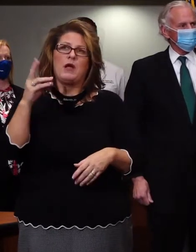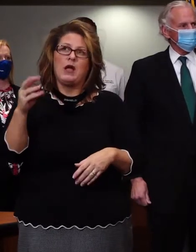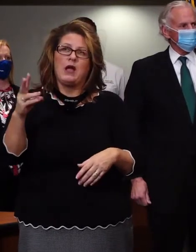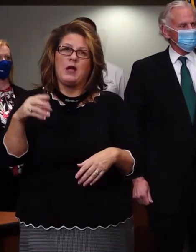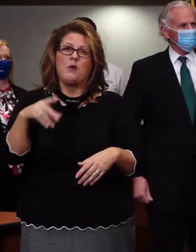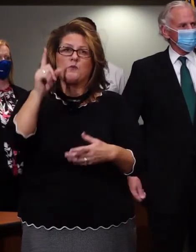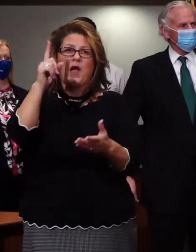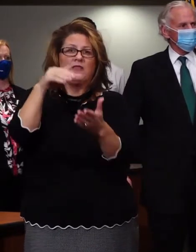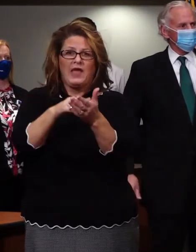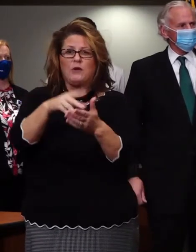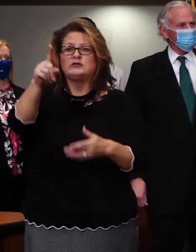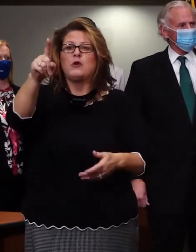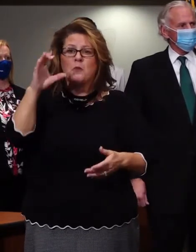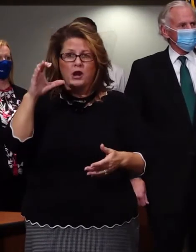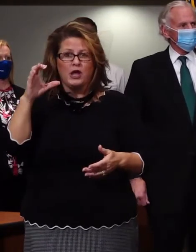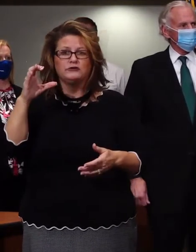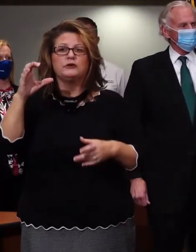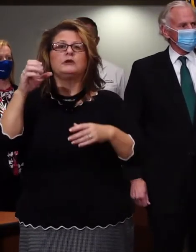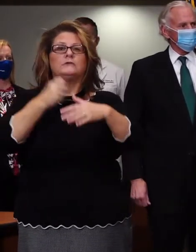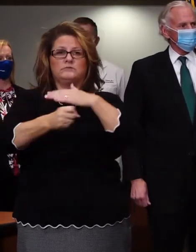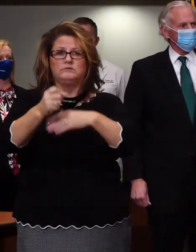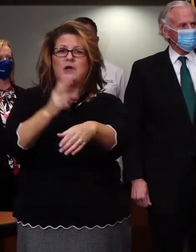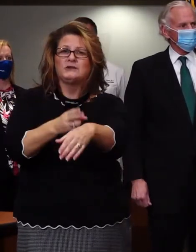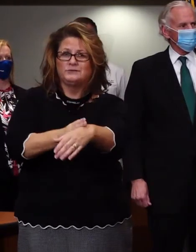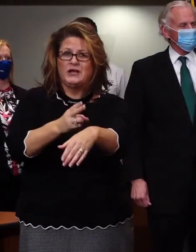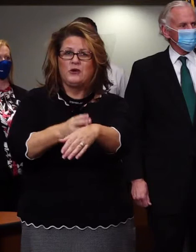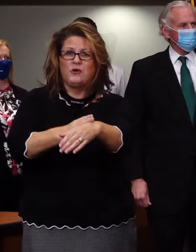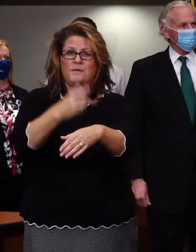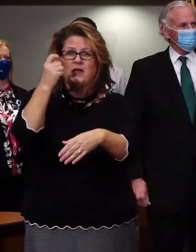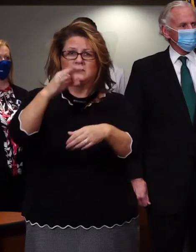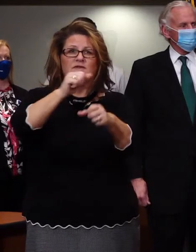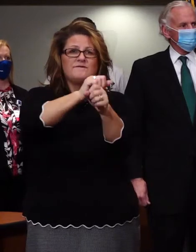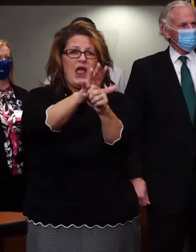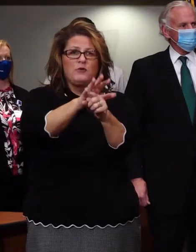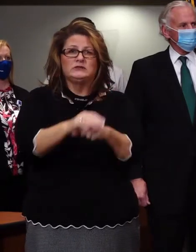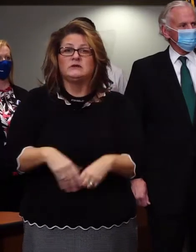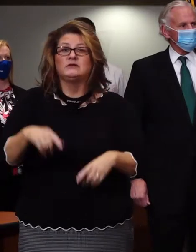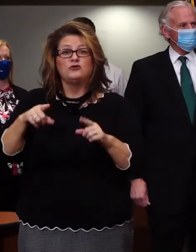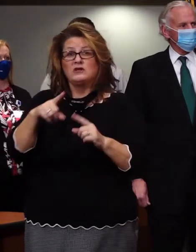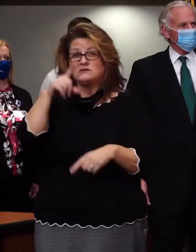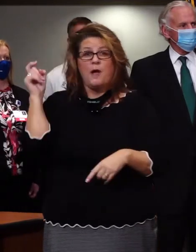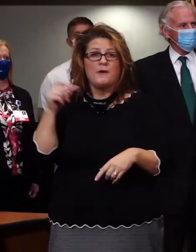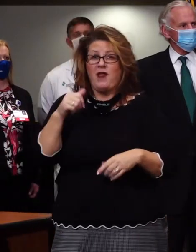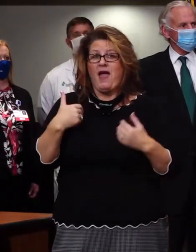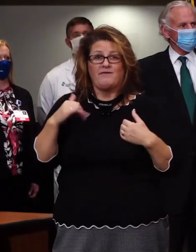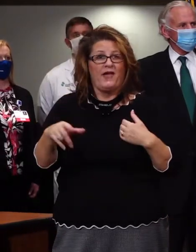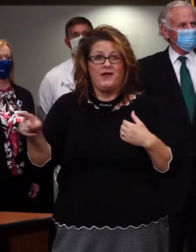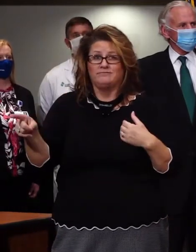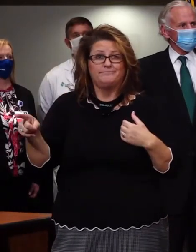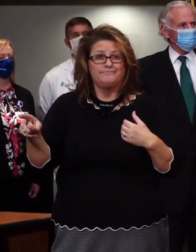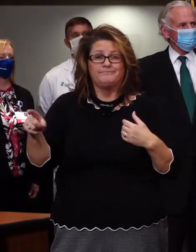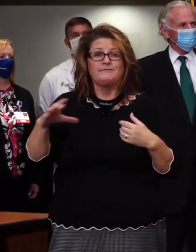1,100 statewide hospitalizations for the coronavirus. We have not seen this number since the summer. Prisma Health has felt that impact